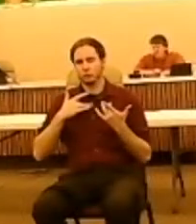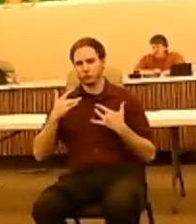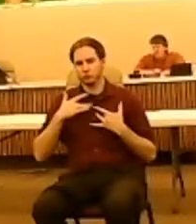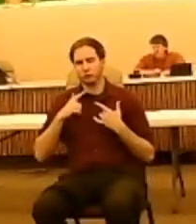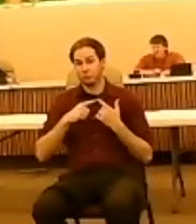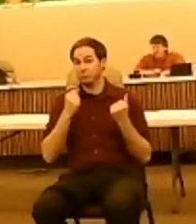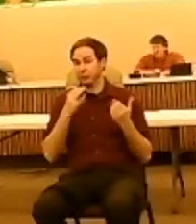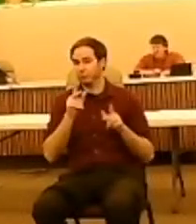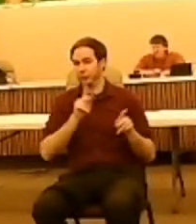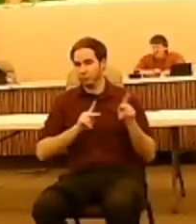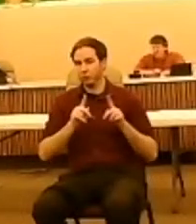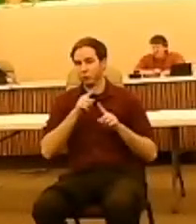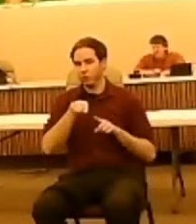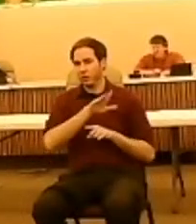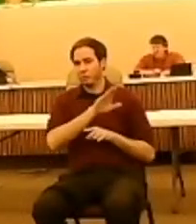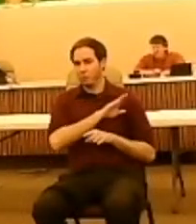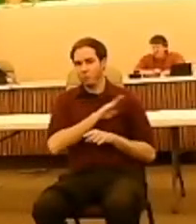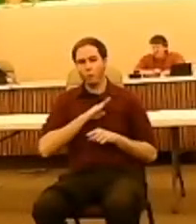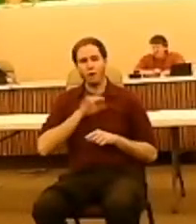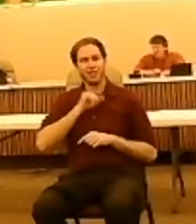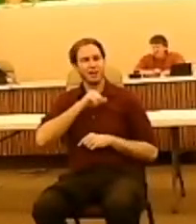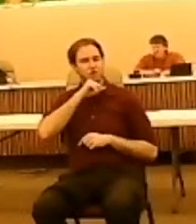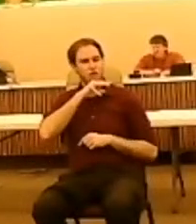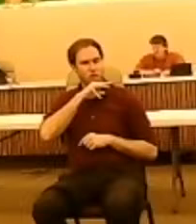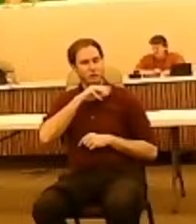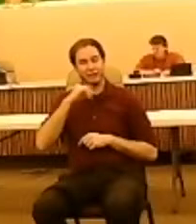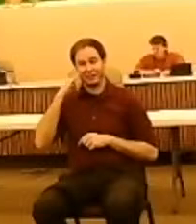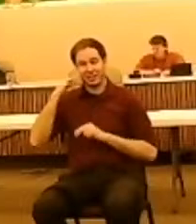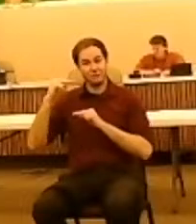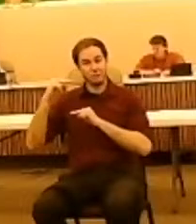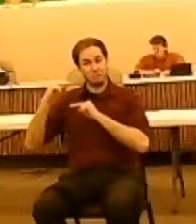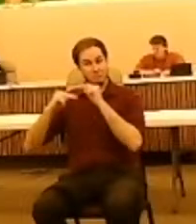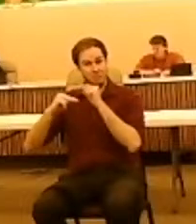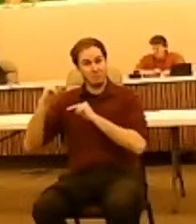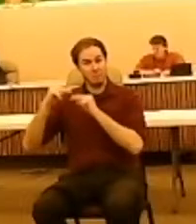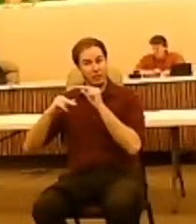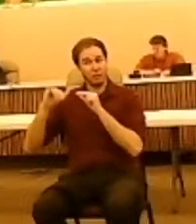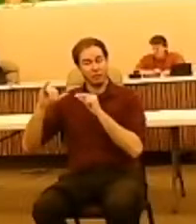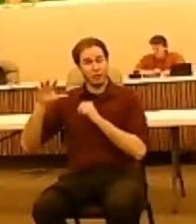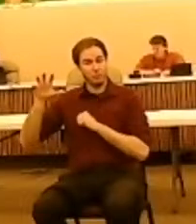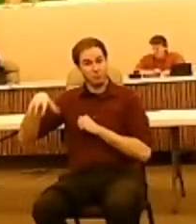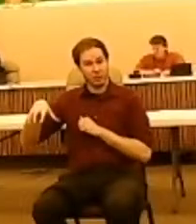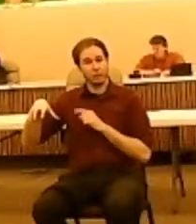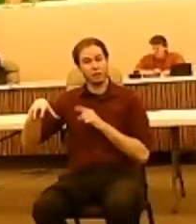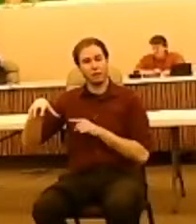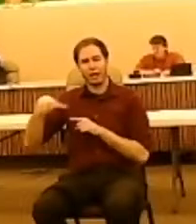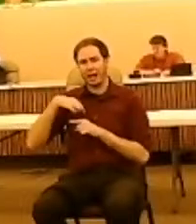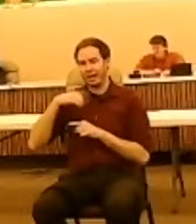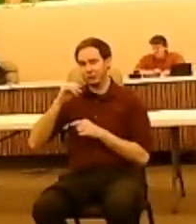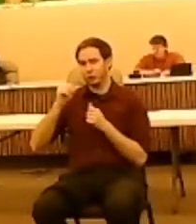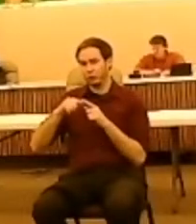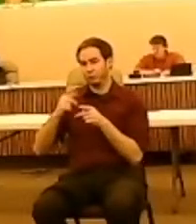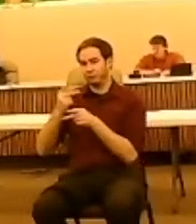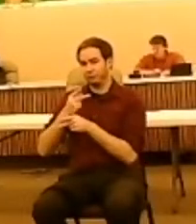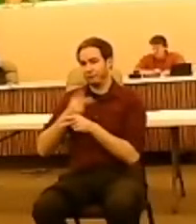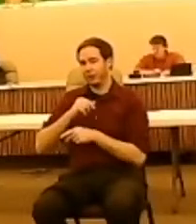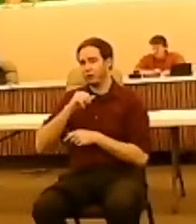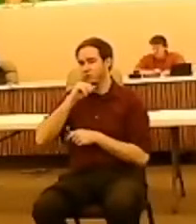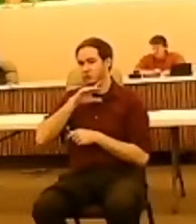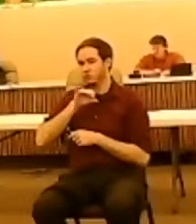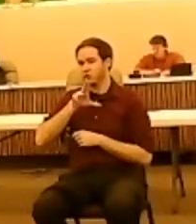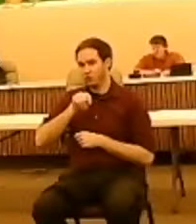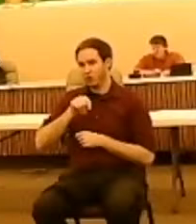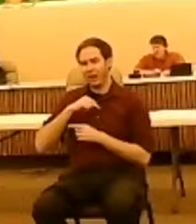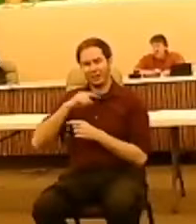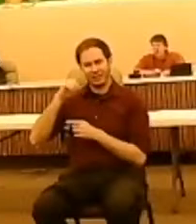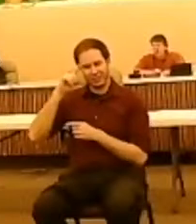by multiple people on the board is the dirt when they build into the building. And so I was trying to do some calculations on the dirt, but I'm assuming that they're going to